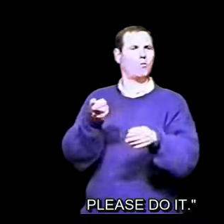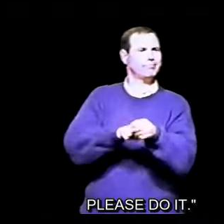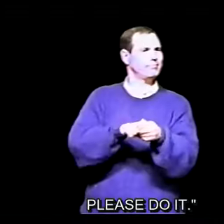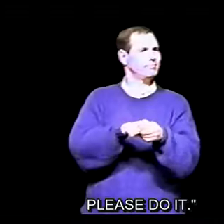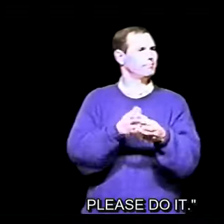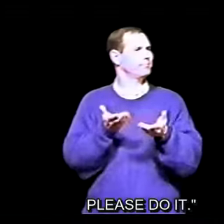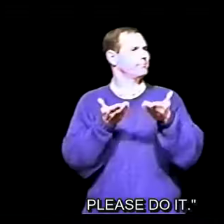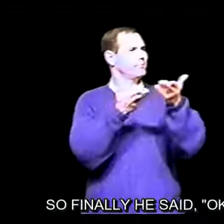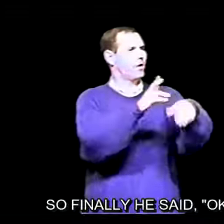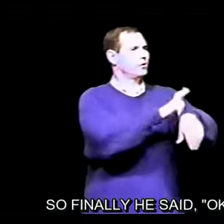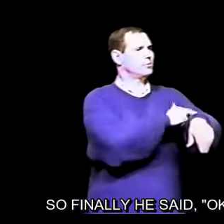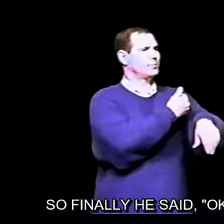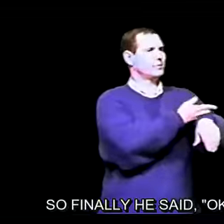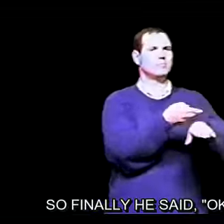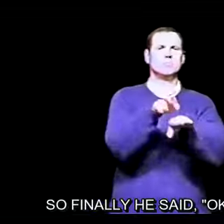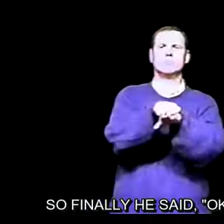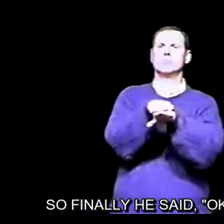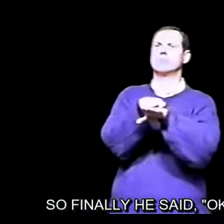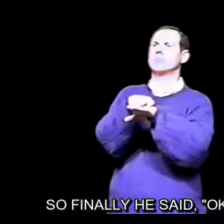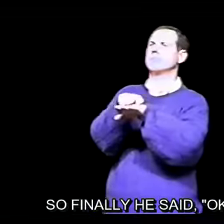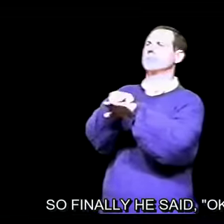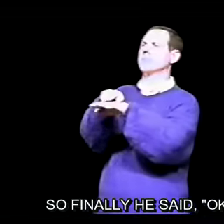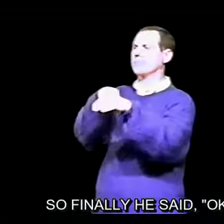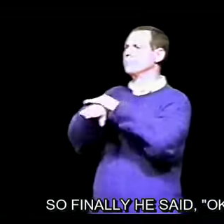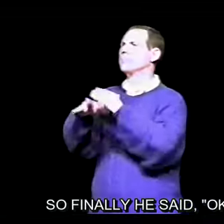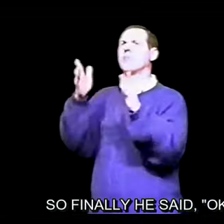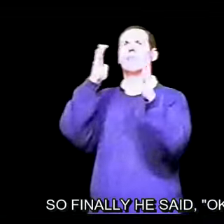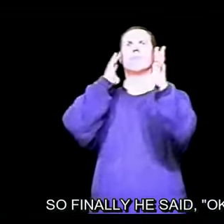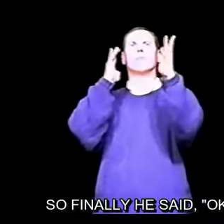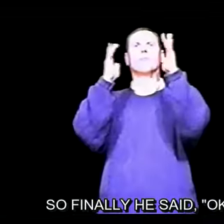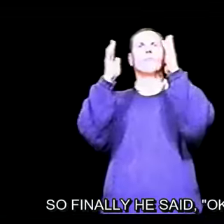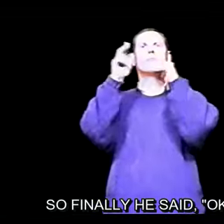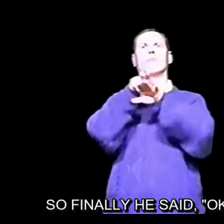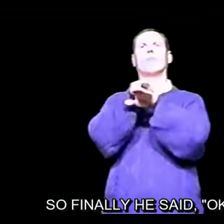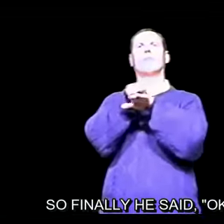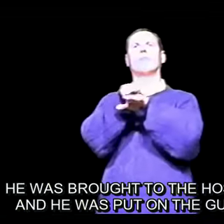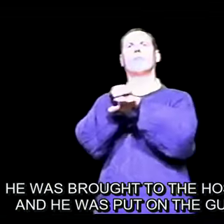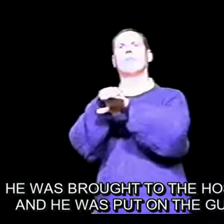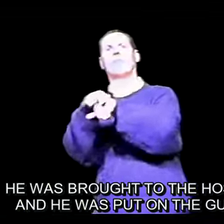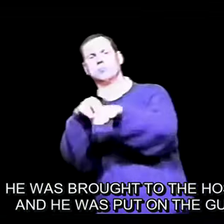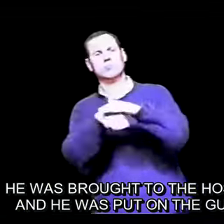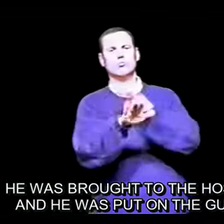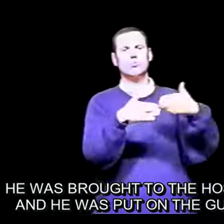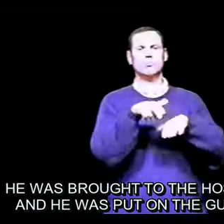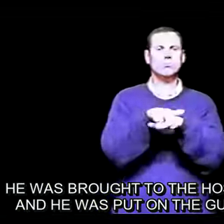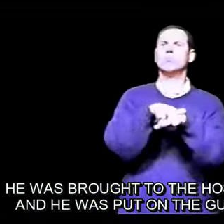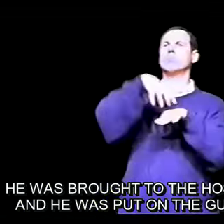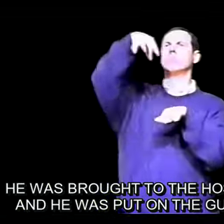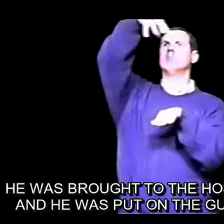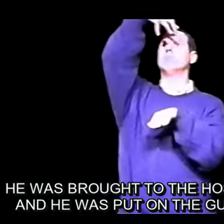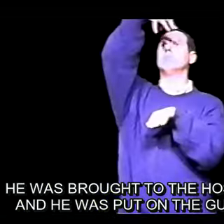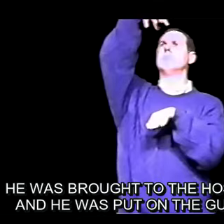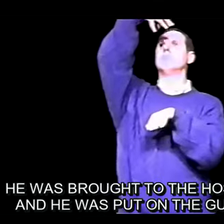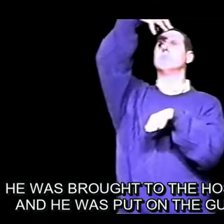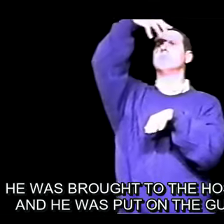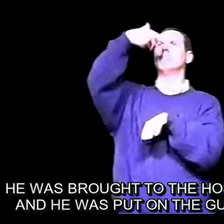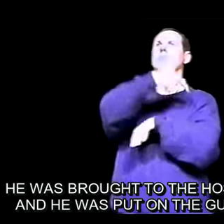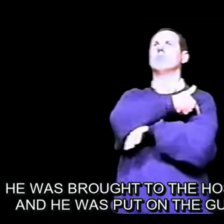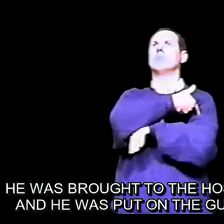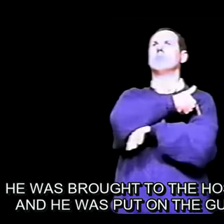So finally he said, okay. And he was brought to the hospital, and he was put on the gurney and brought into